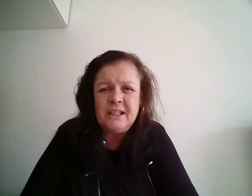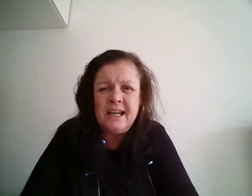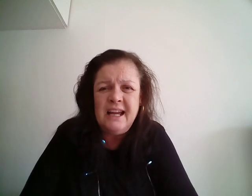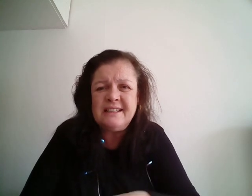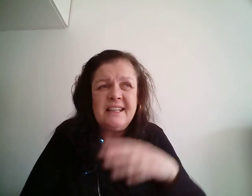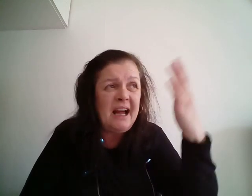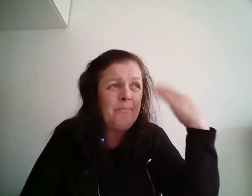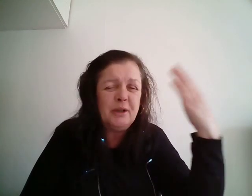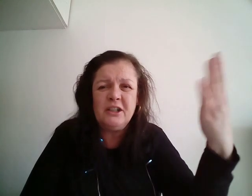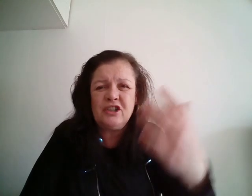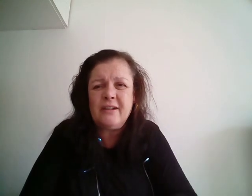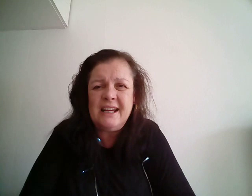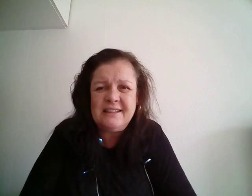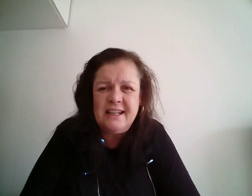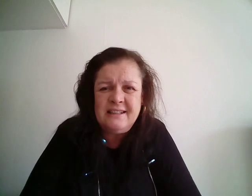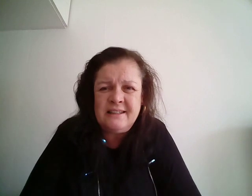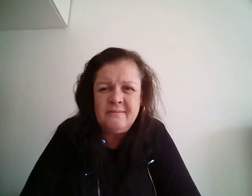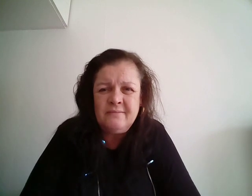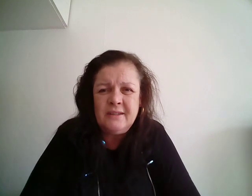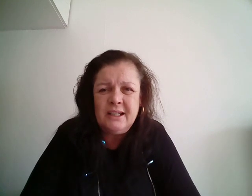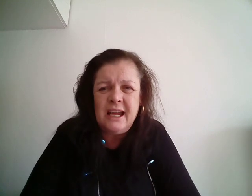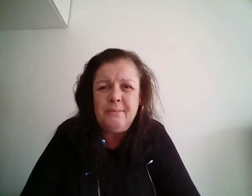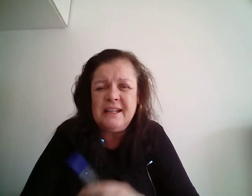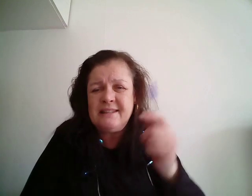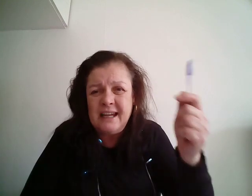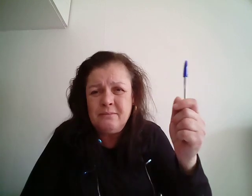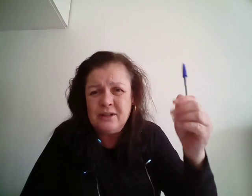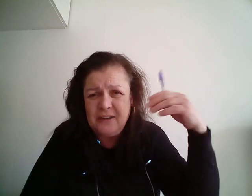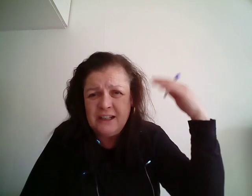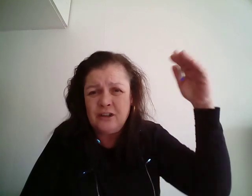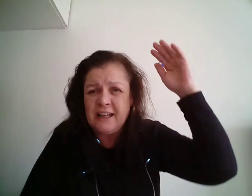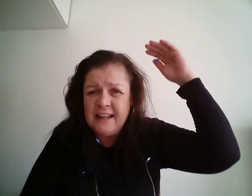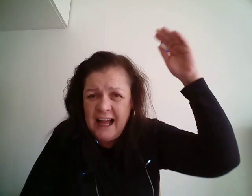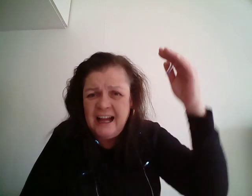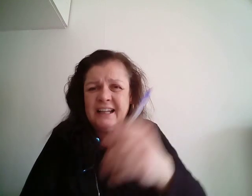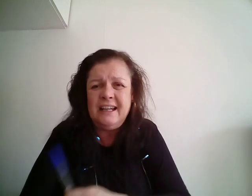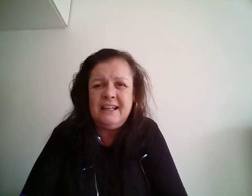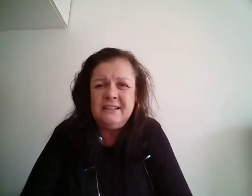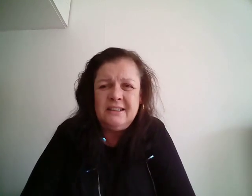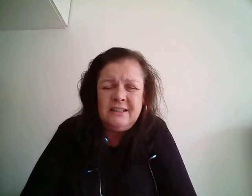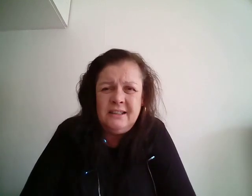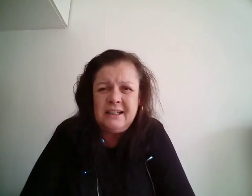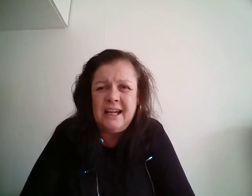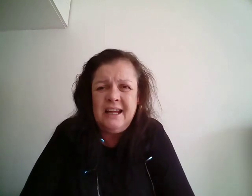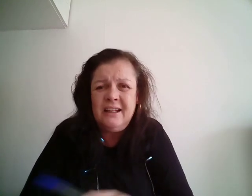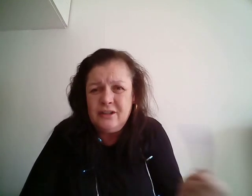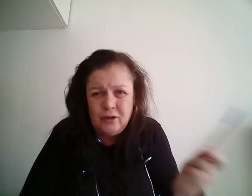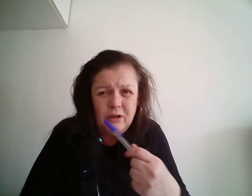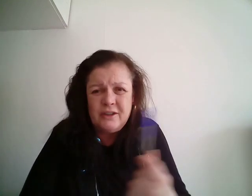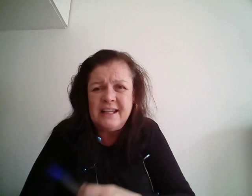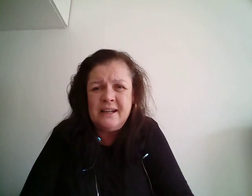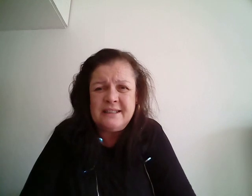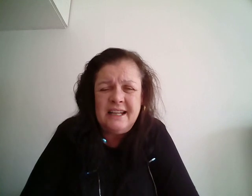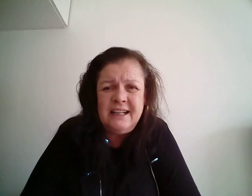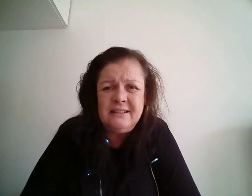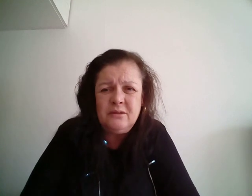Okay, it's in our birth races. Okay, but they seem to feel that they're higher, okay, than all of us out here. Well,